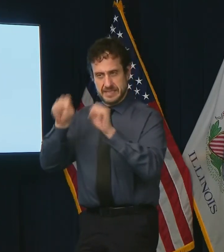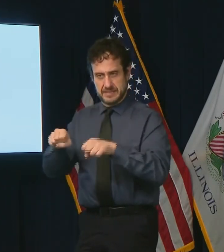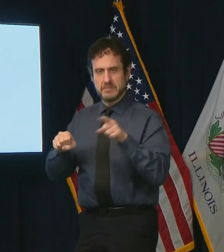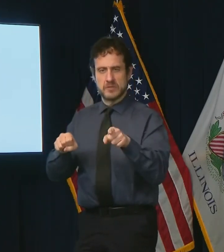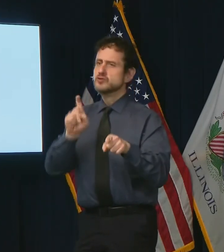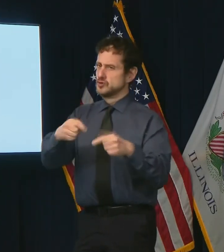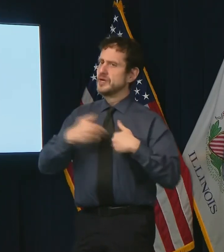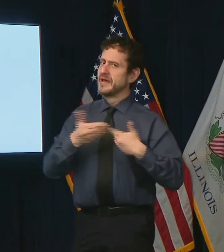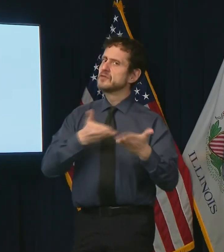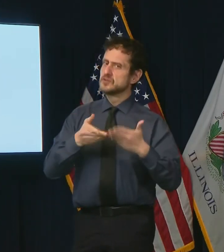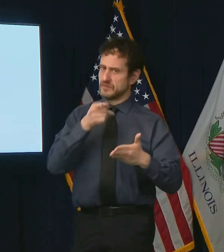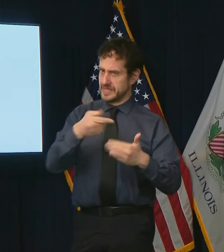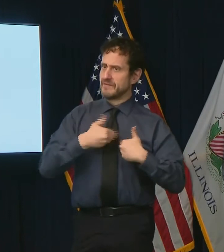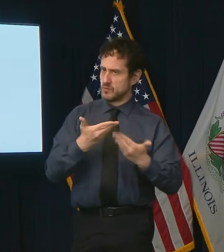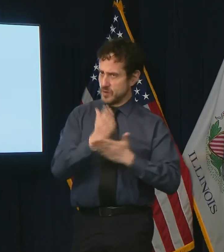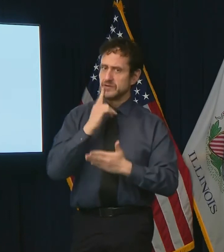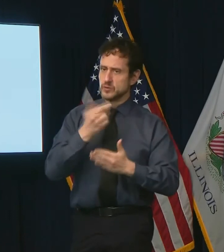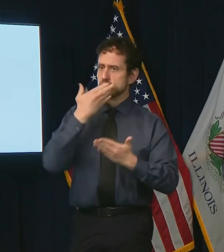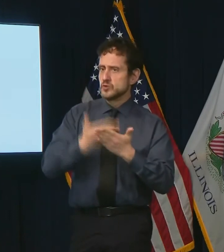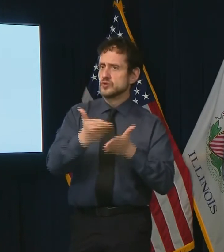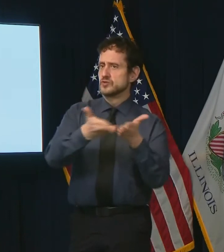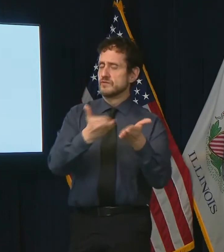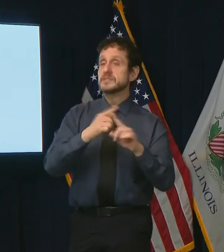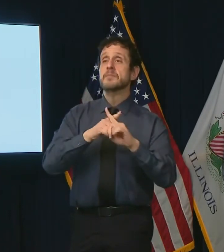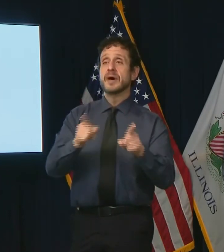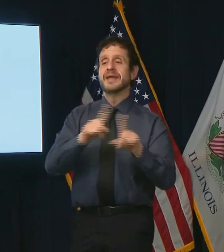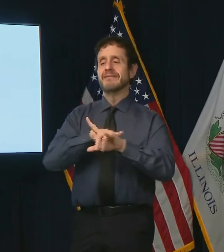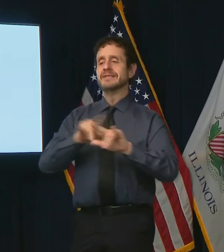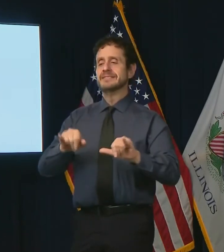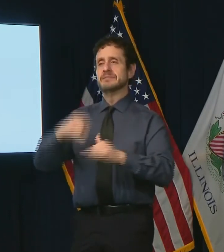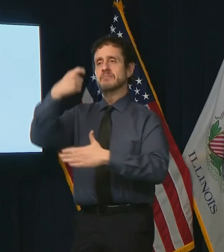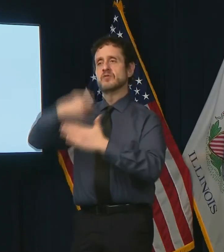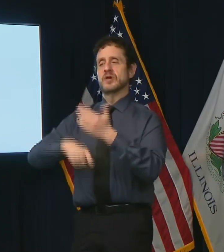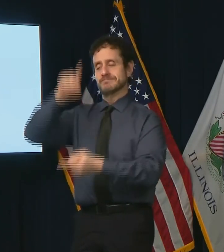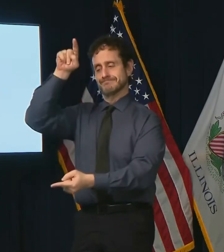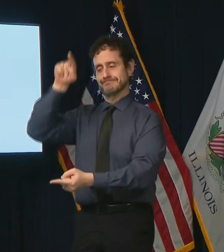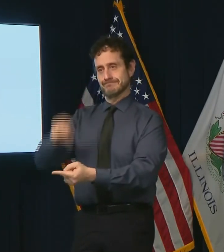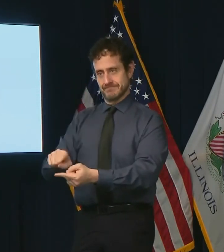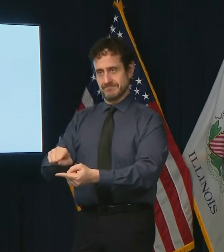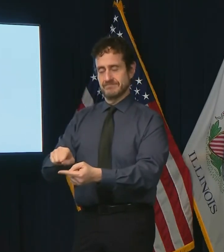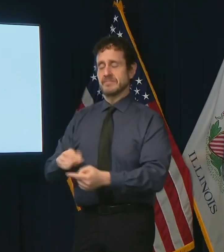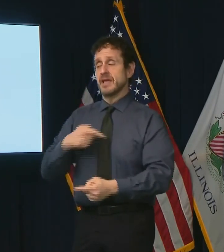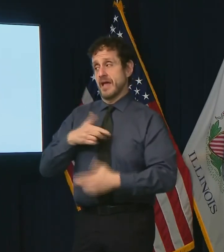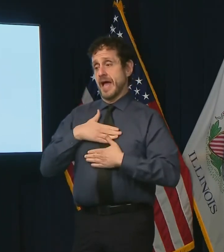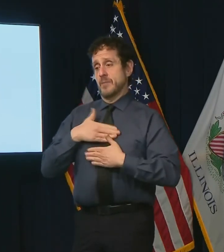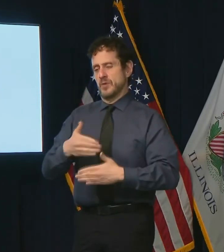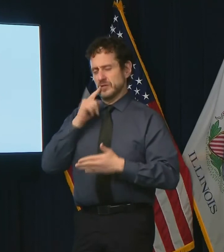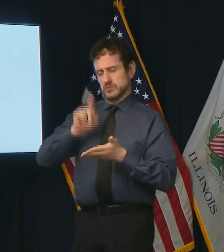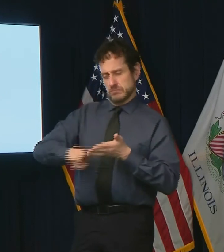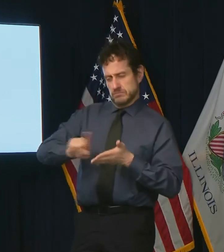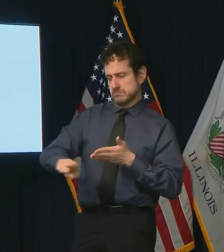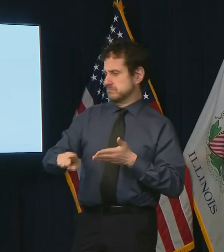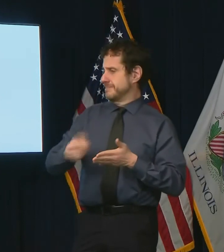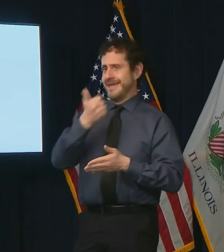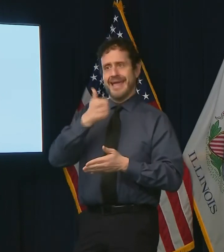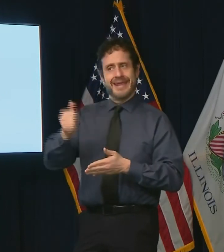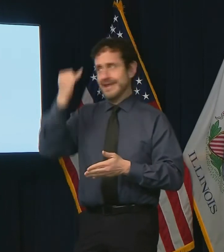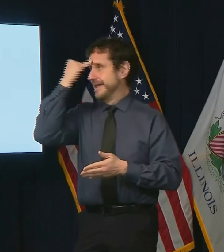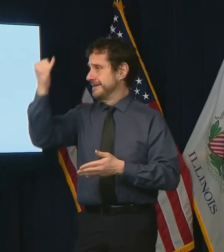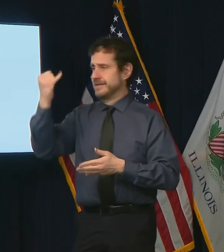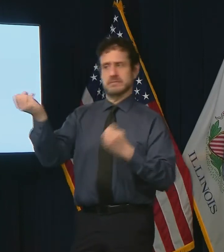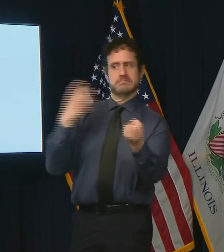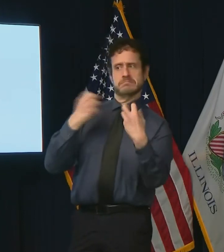that they deserve, but also that we keep costs down as much as possible. So I'm willing to explore nearly anything that will